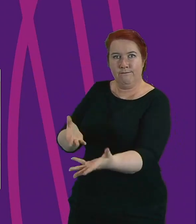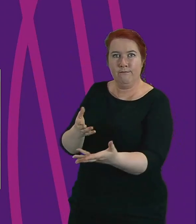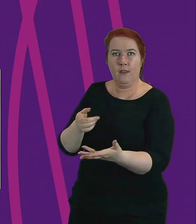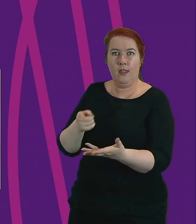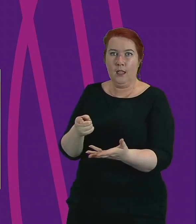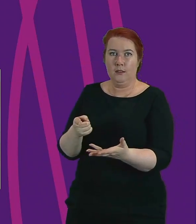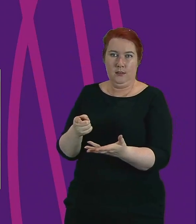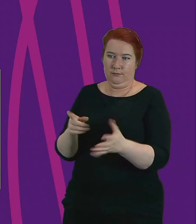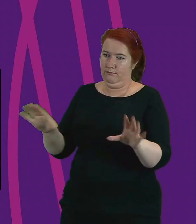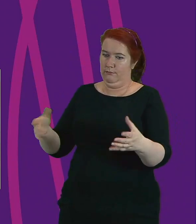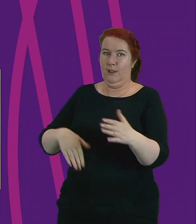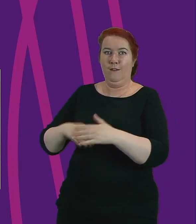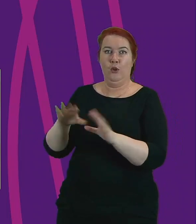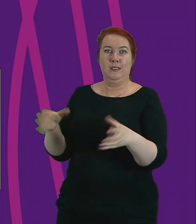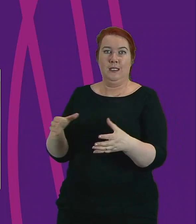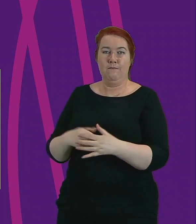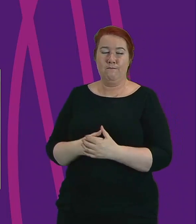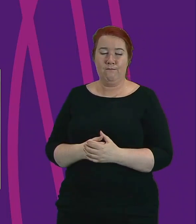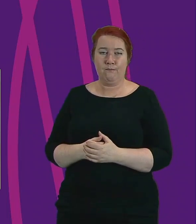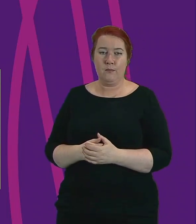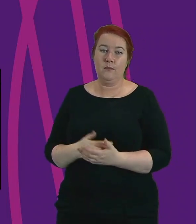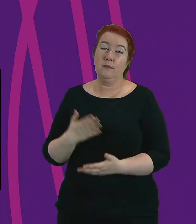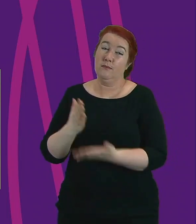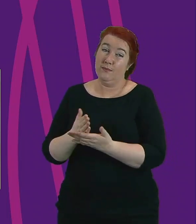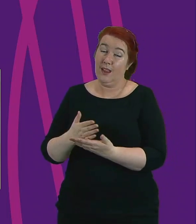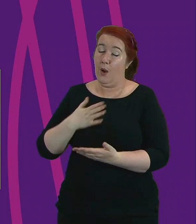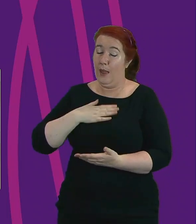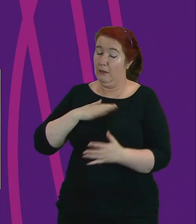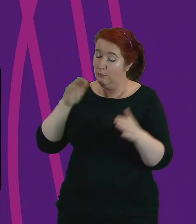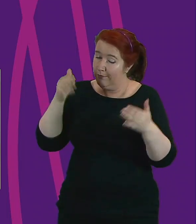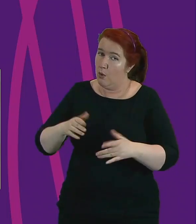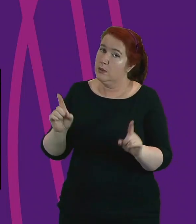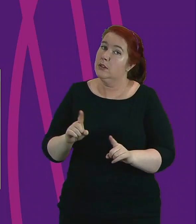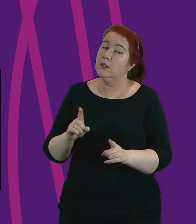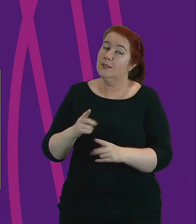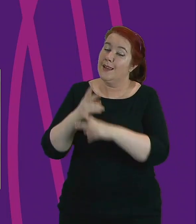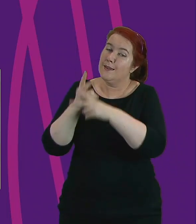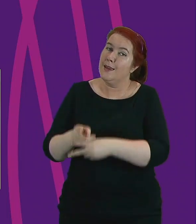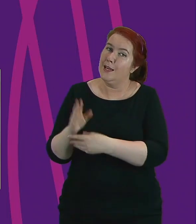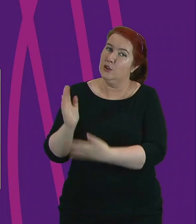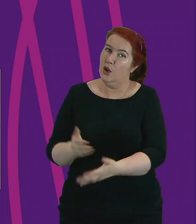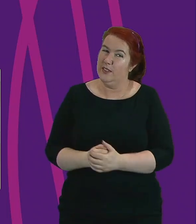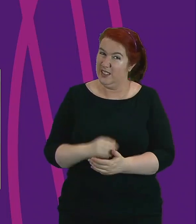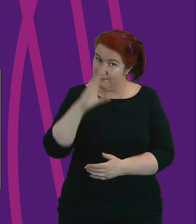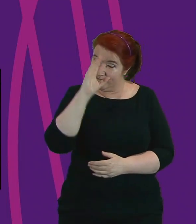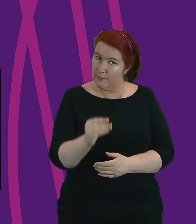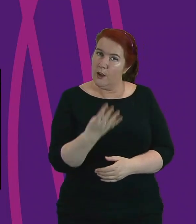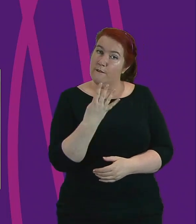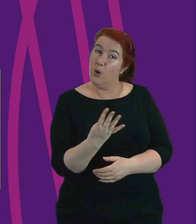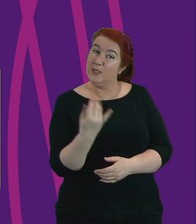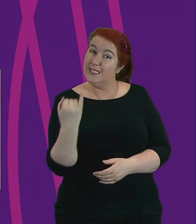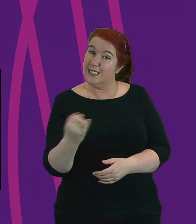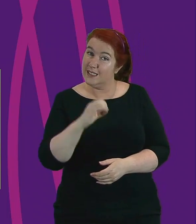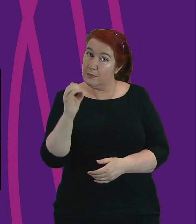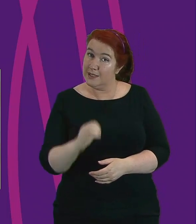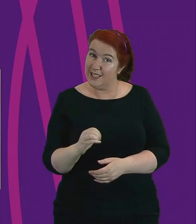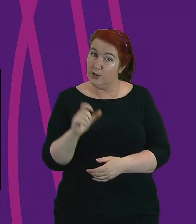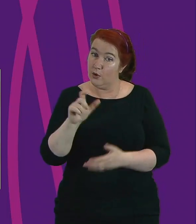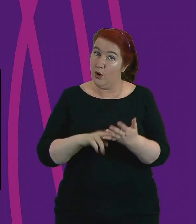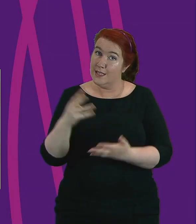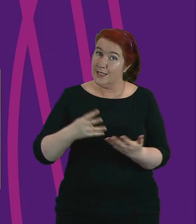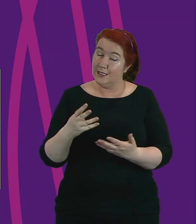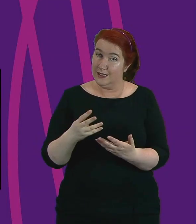team. In closing, I'd like to focus on our care service. As we know, 46% of COVID-19 deaths